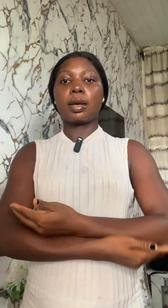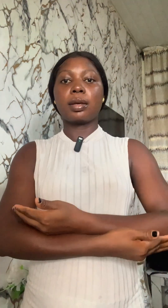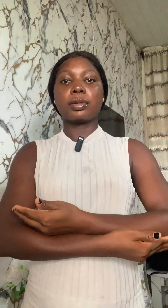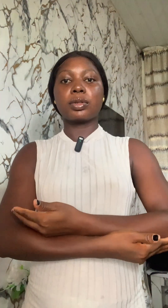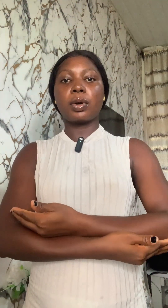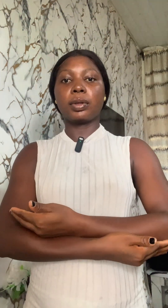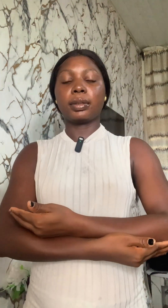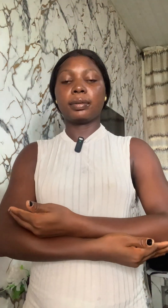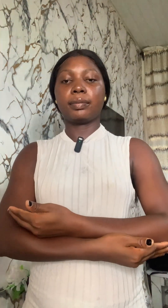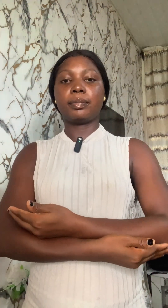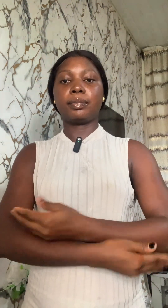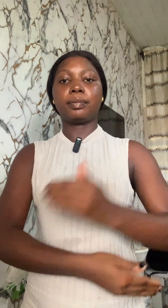Son.